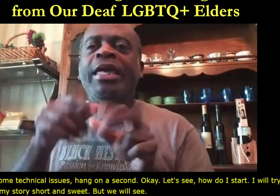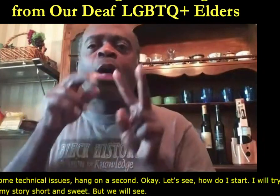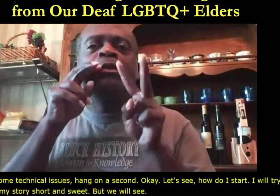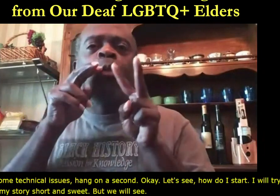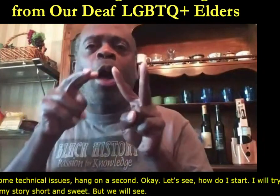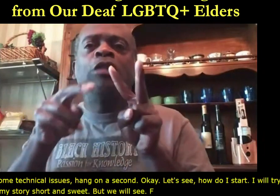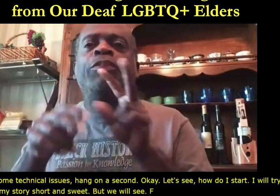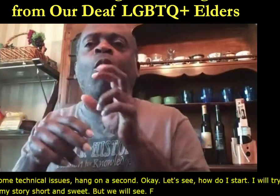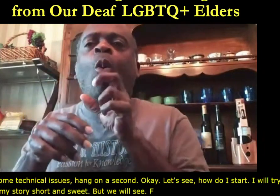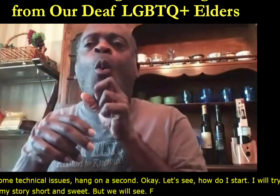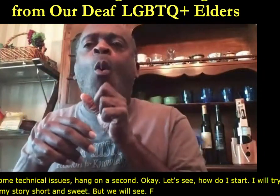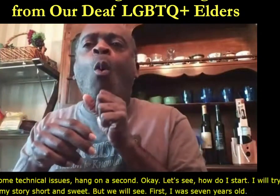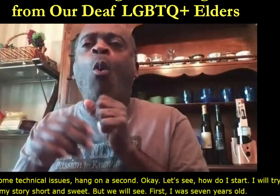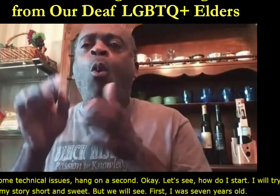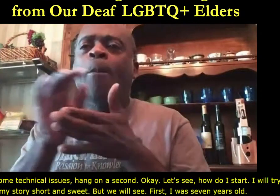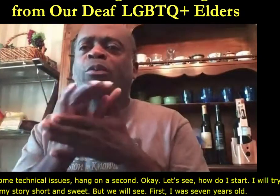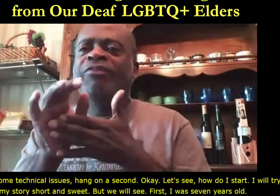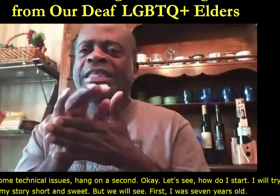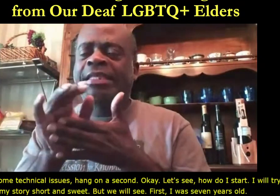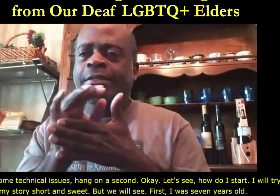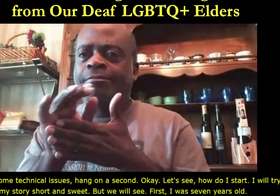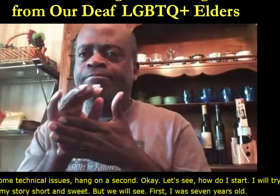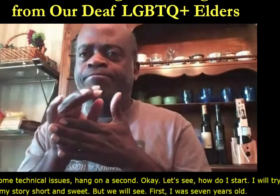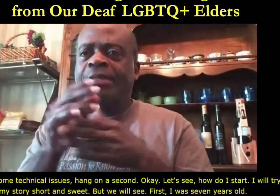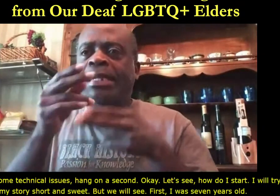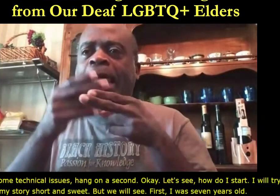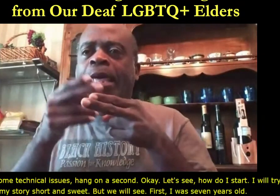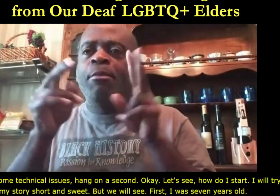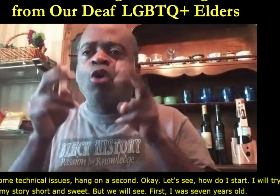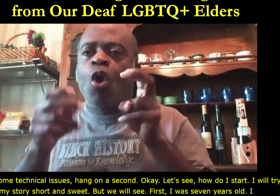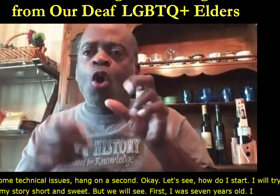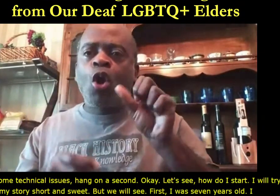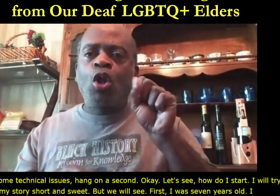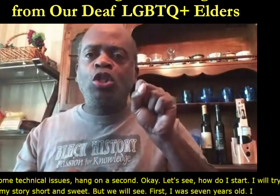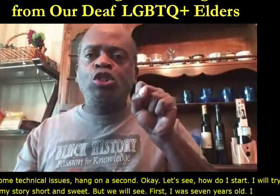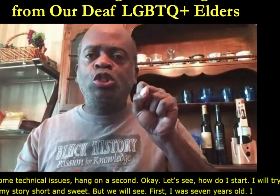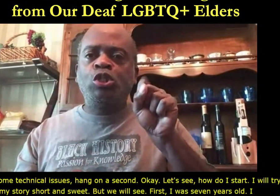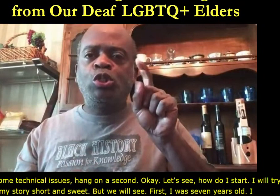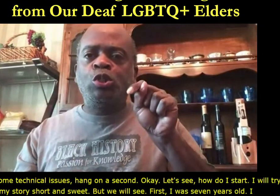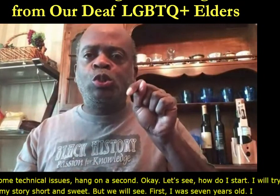and i remember i was watching an old movie called